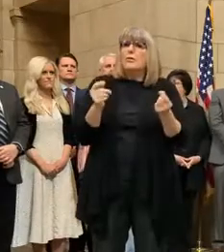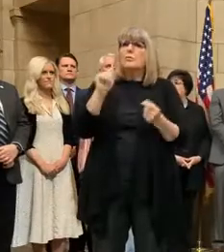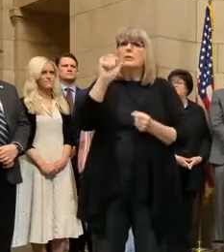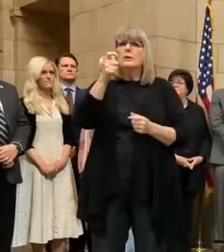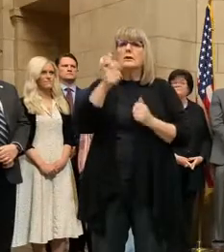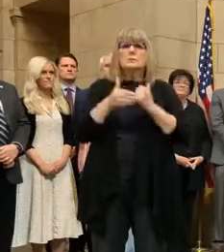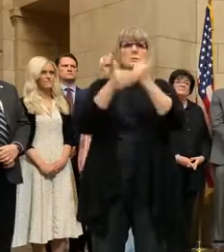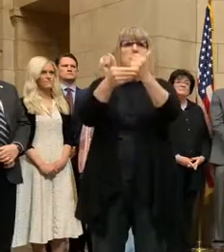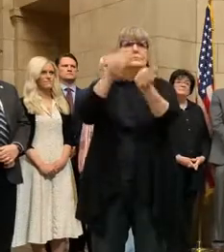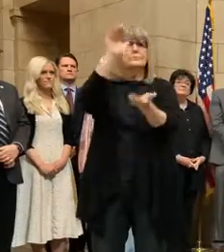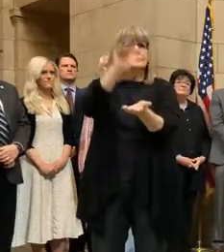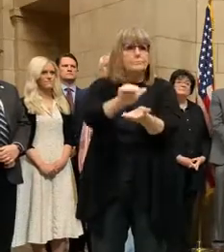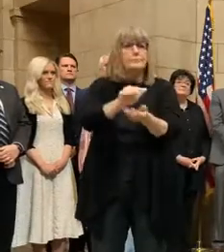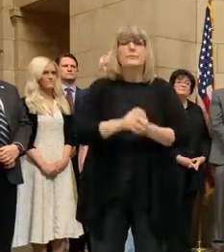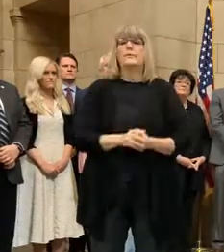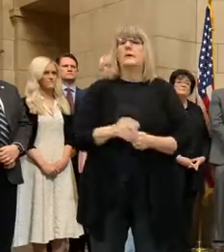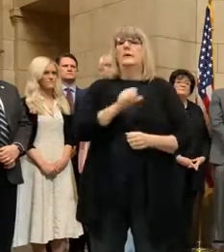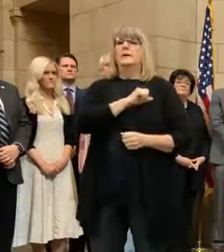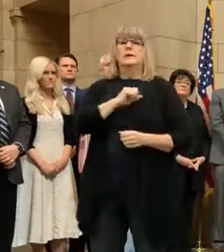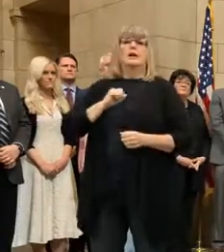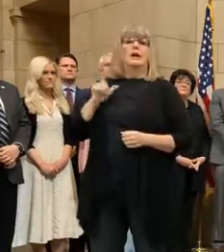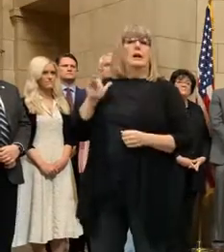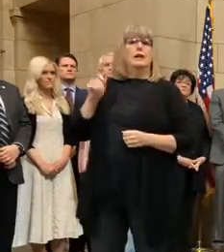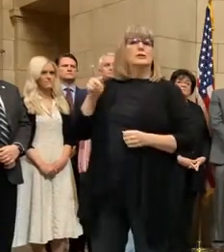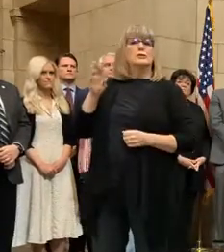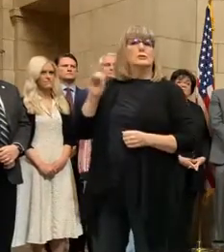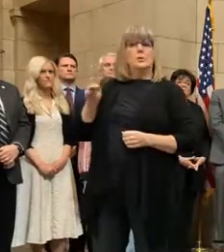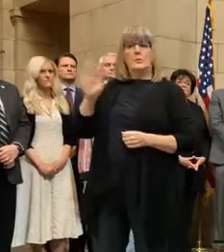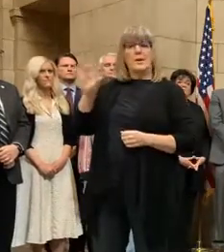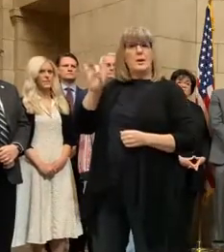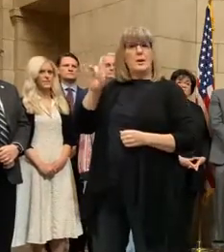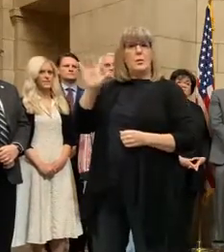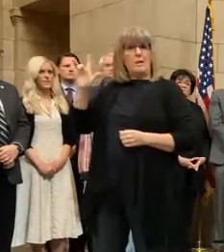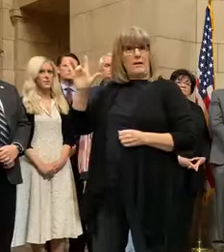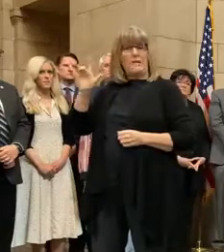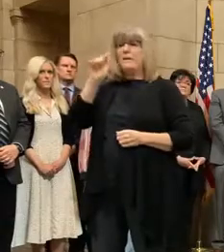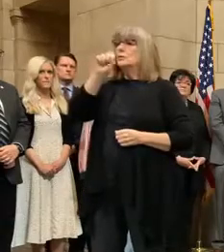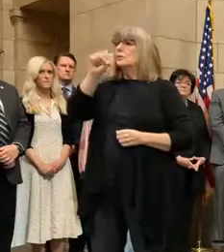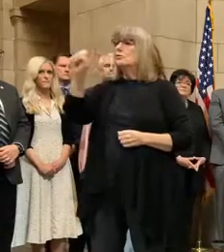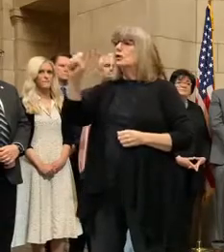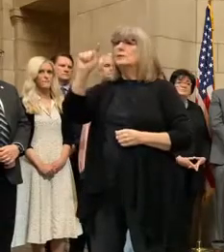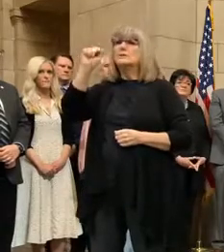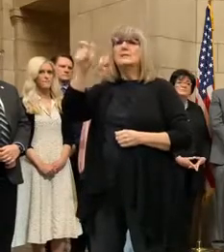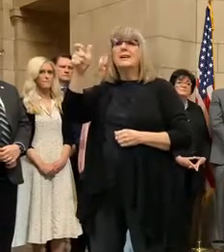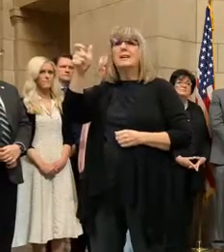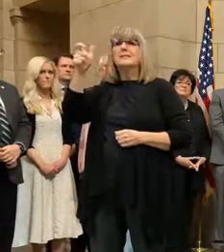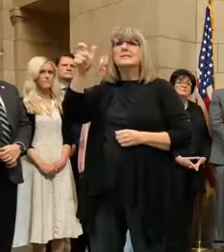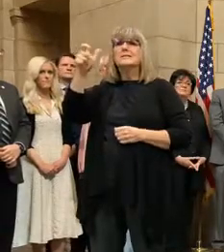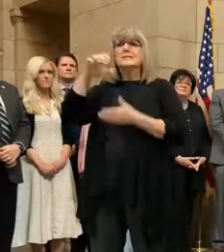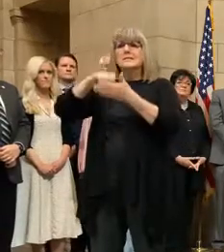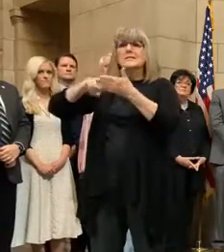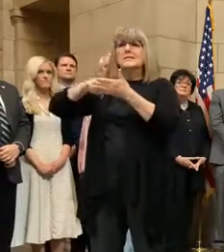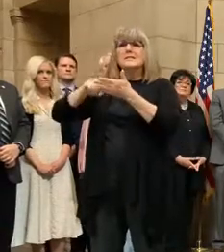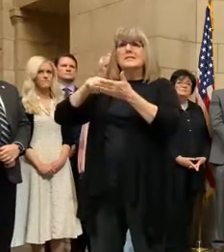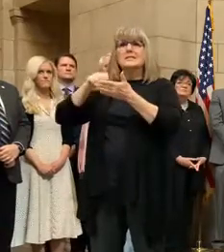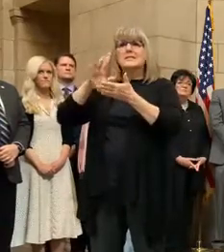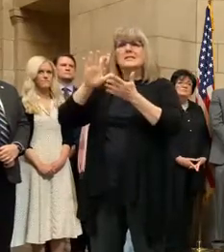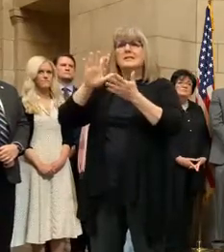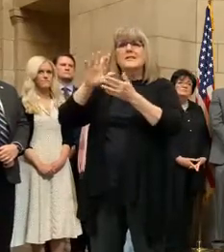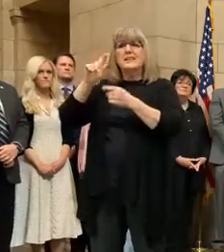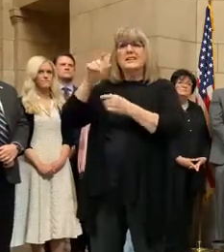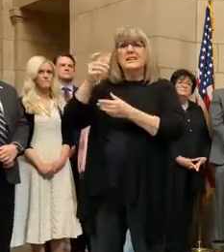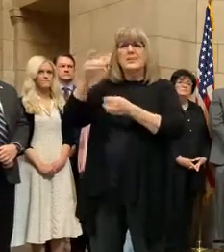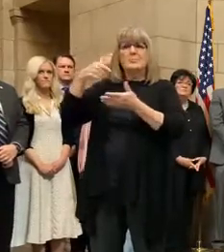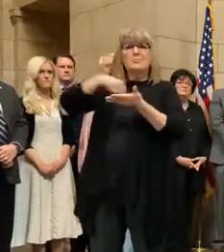relief. Senator Lindstrom's bill 825, which was about Social Security tax relief. And finally, Senator